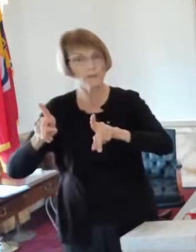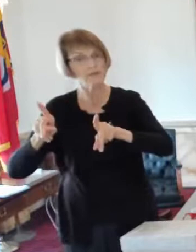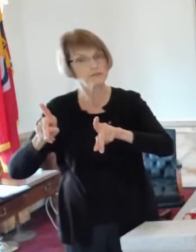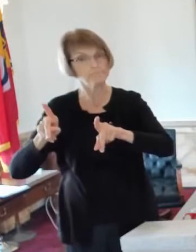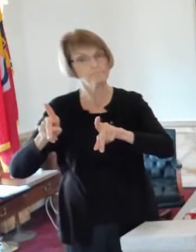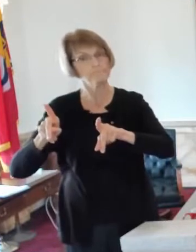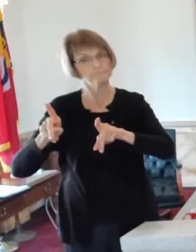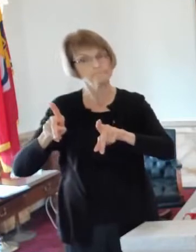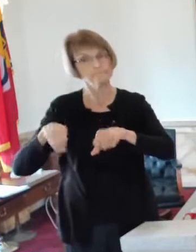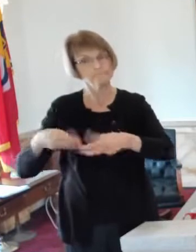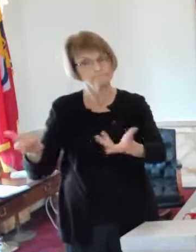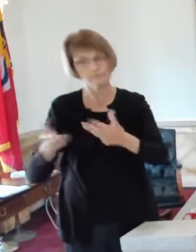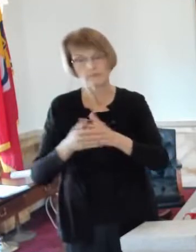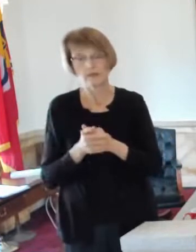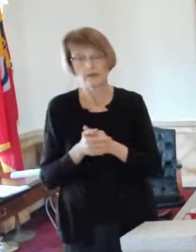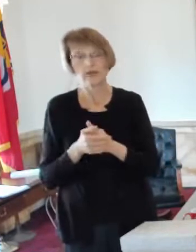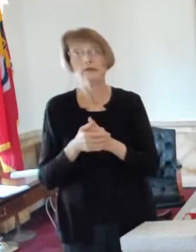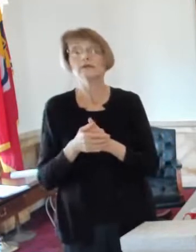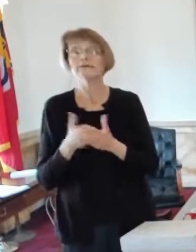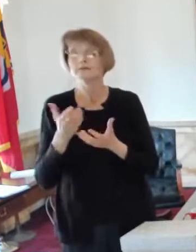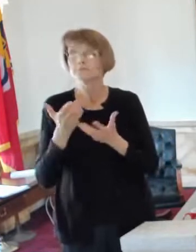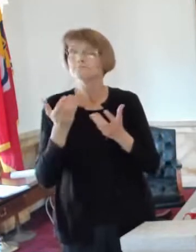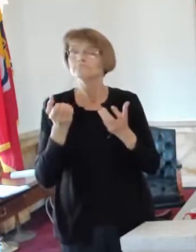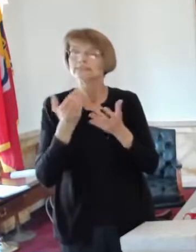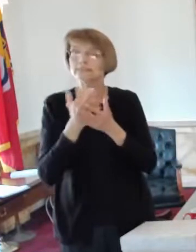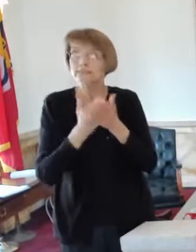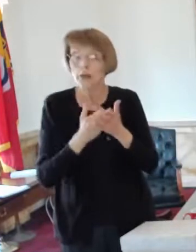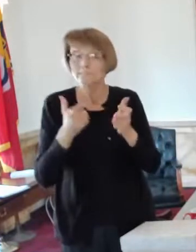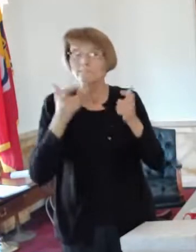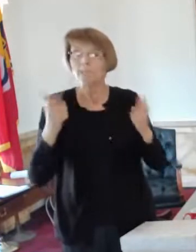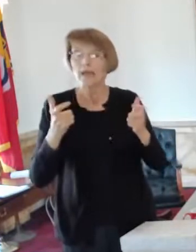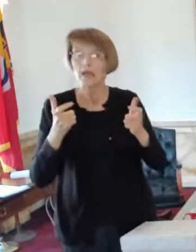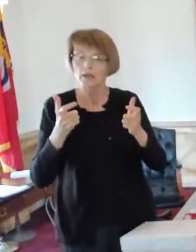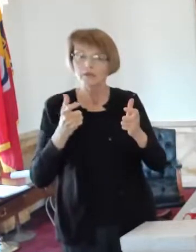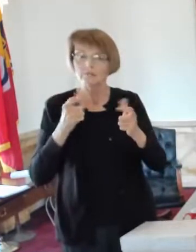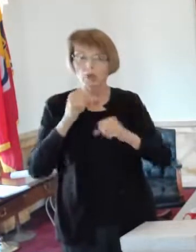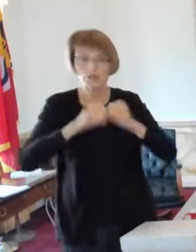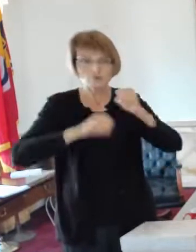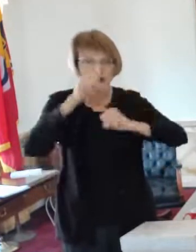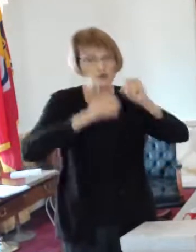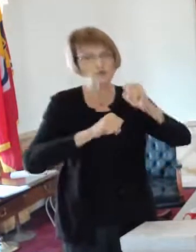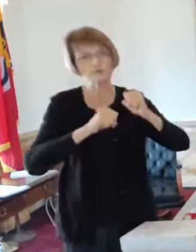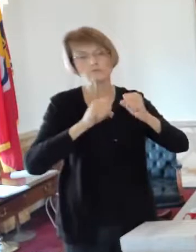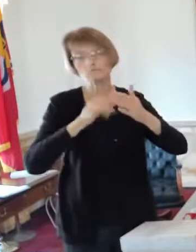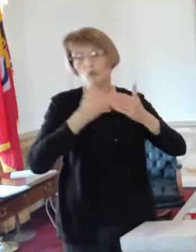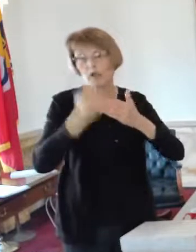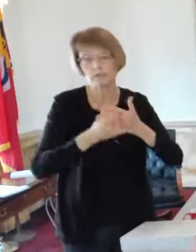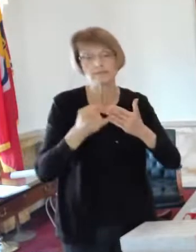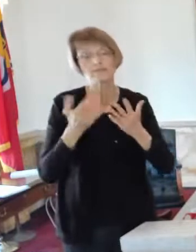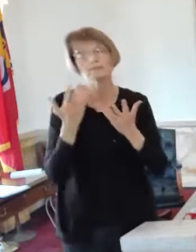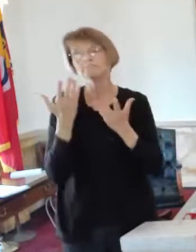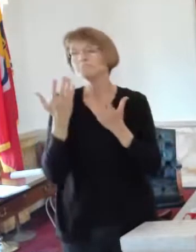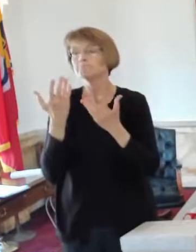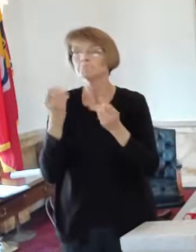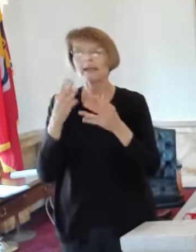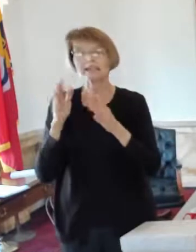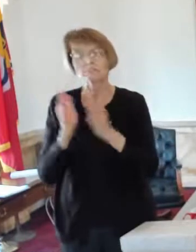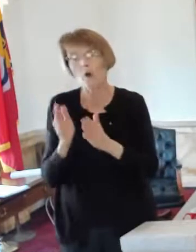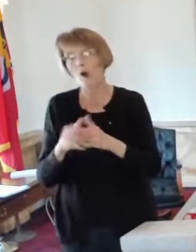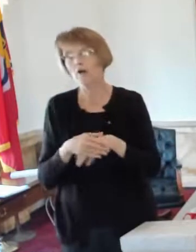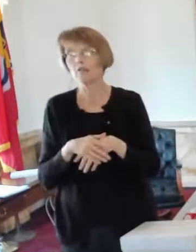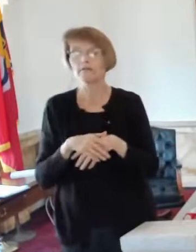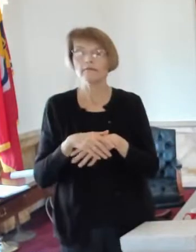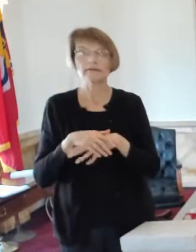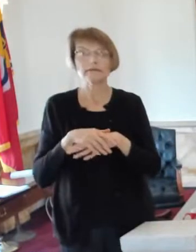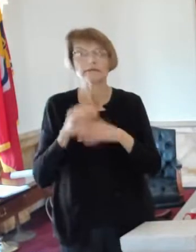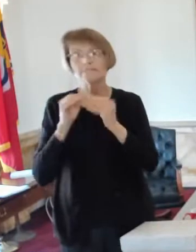there are some big projects, but there are many, many small projects. People that are fixing up their house, getting a new roof, remodeling their